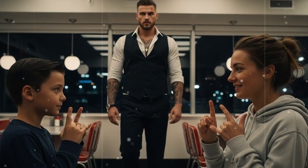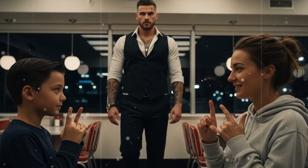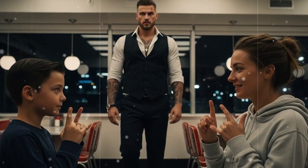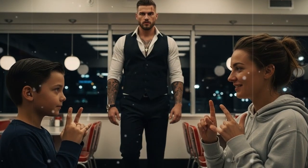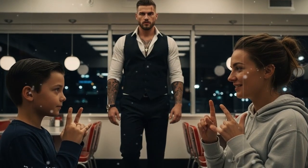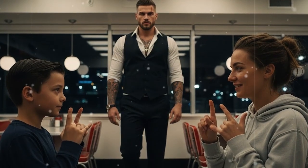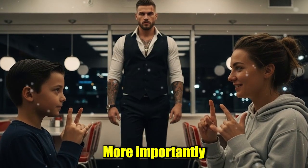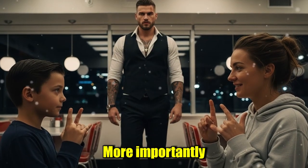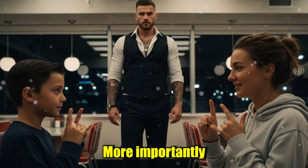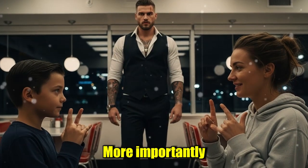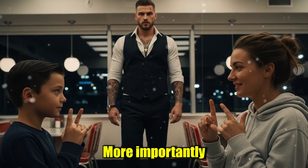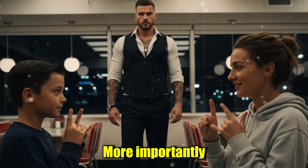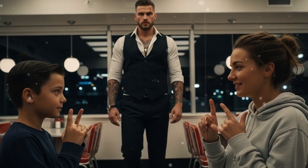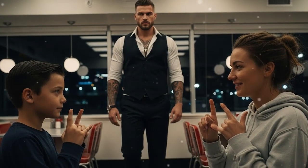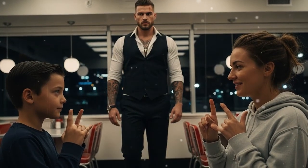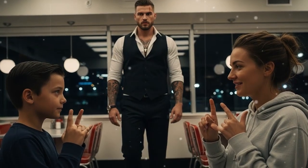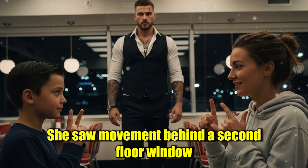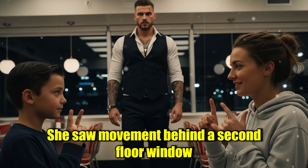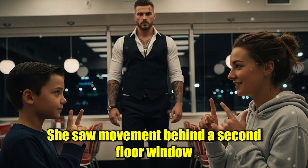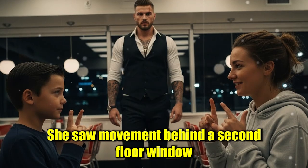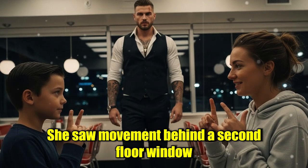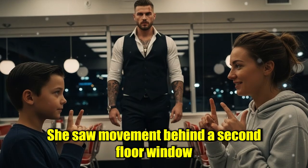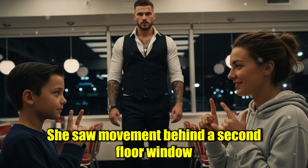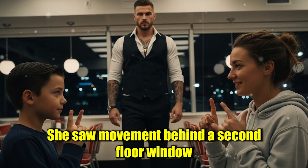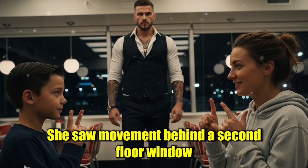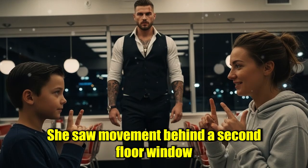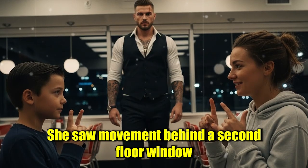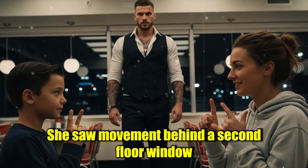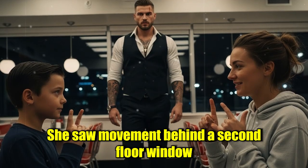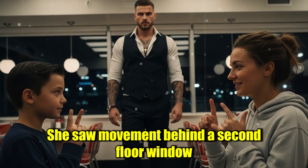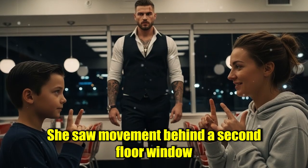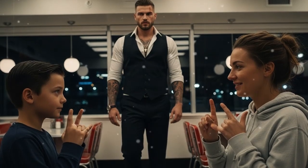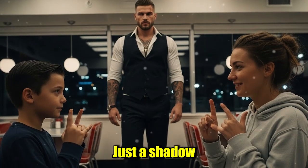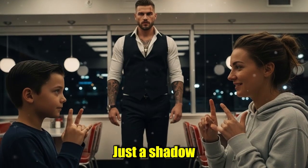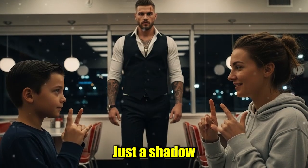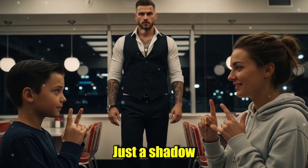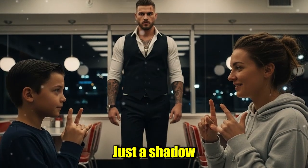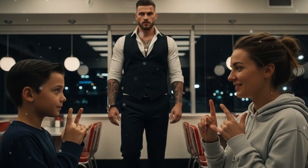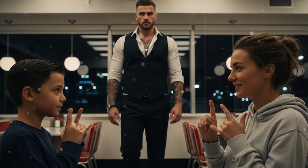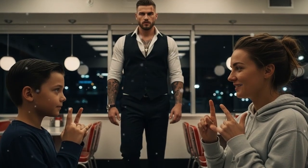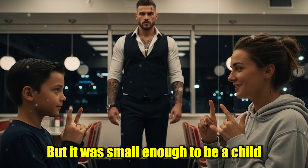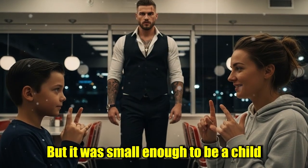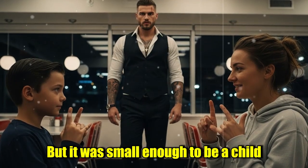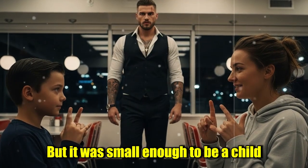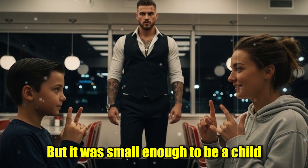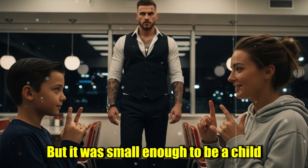by rain. More importantly, she saw movement behind a second-floor window, just a shadow, but it was small enough